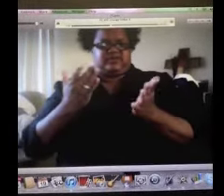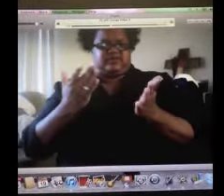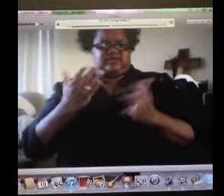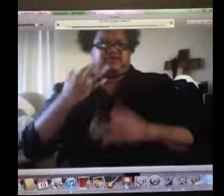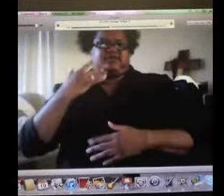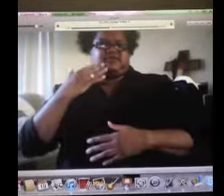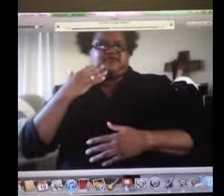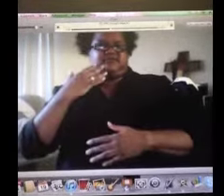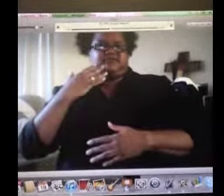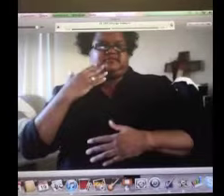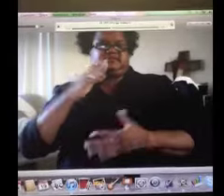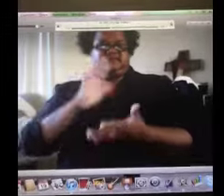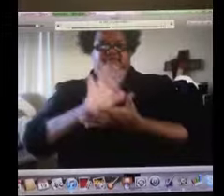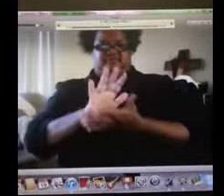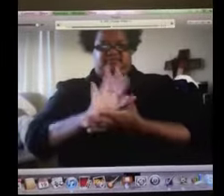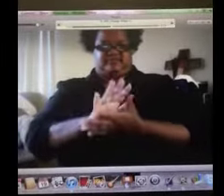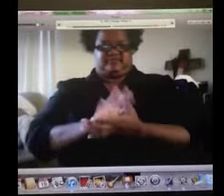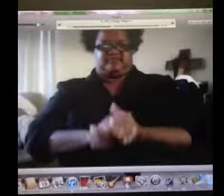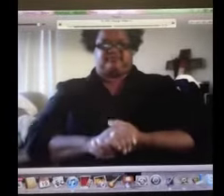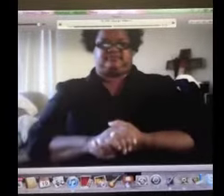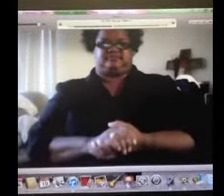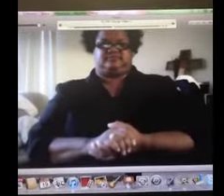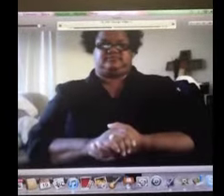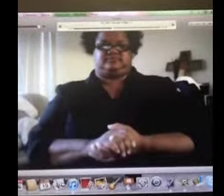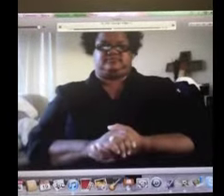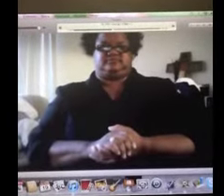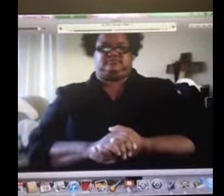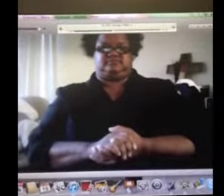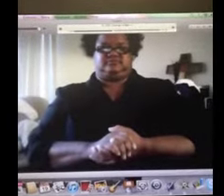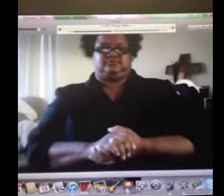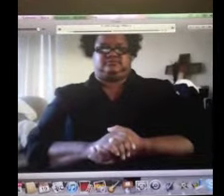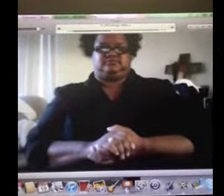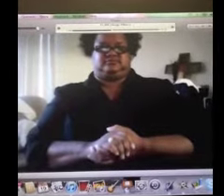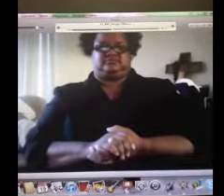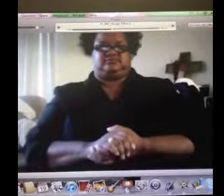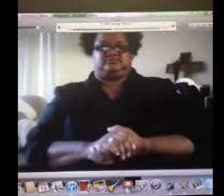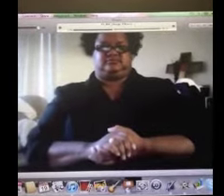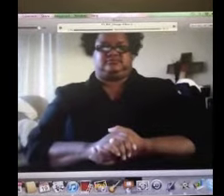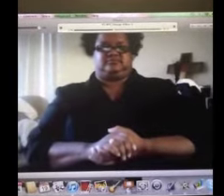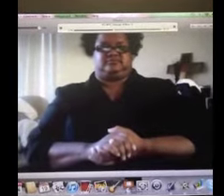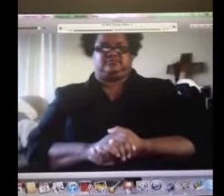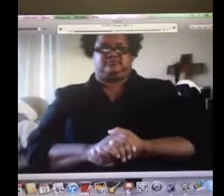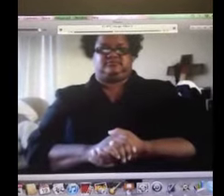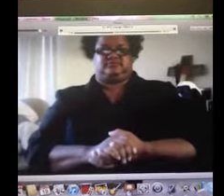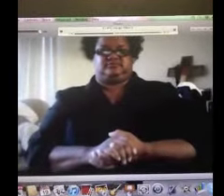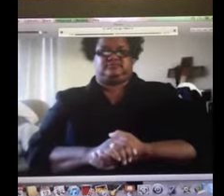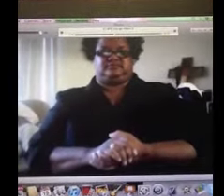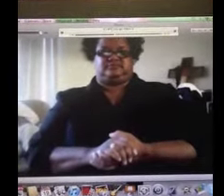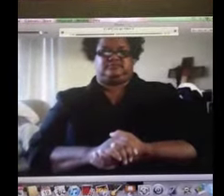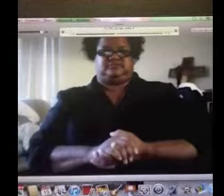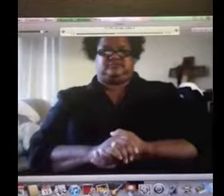And I wrote the word faith on each of those keys, and so whenever they saw the symbol of the key, they would remember